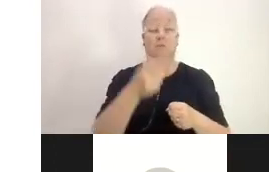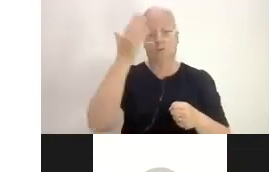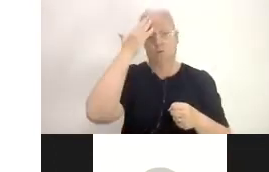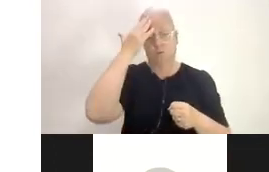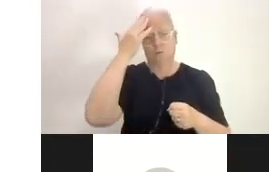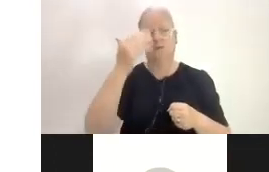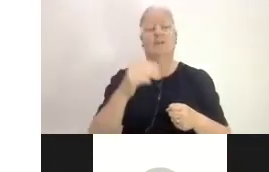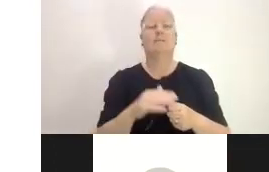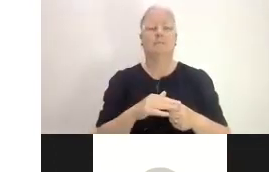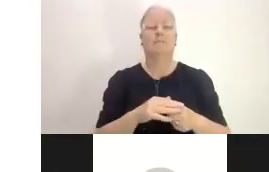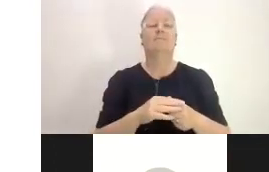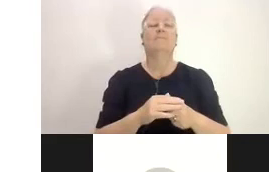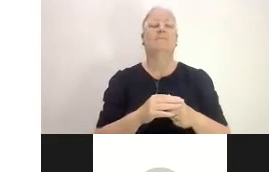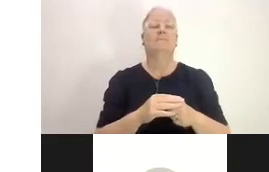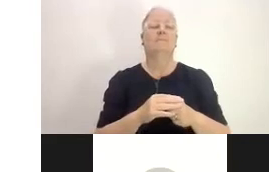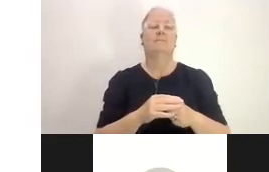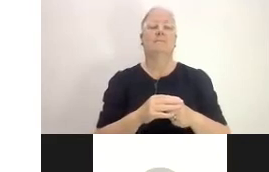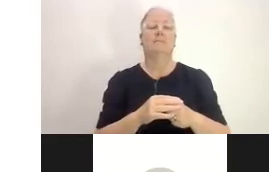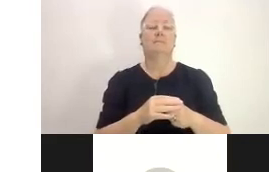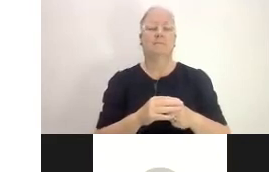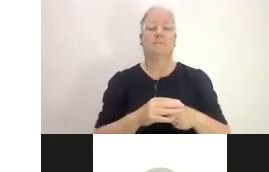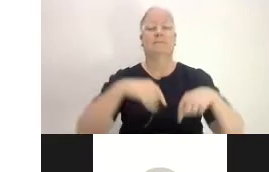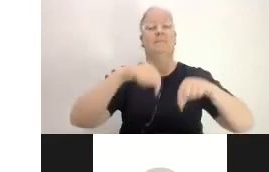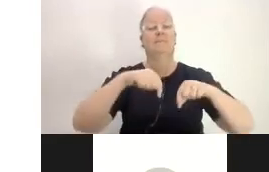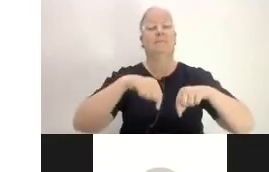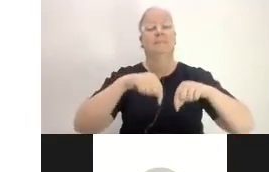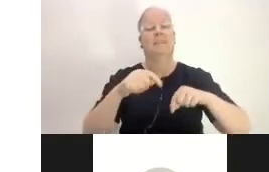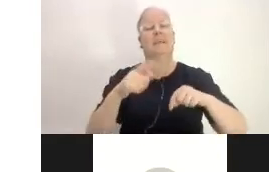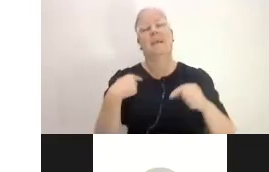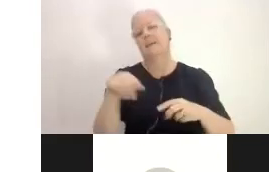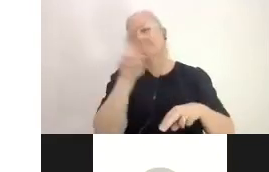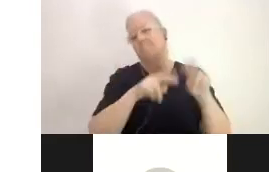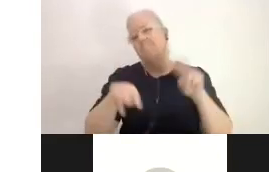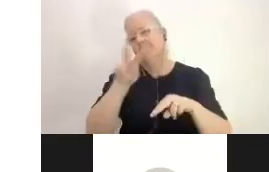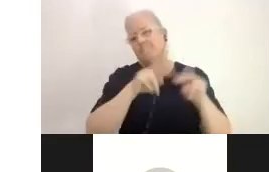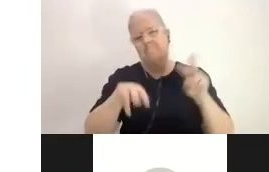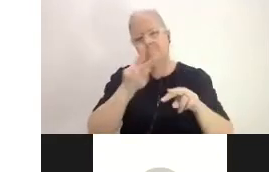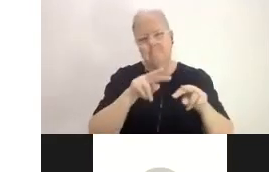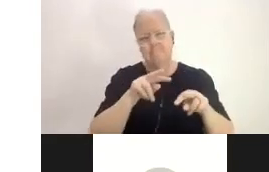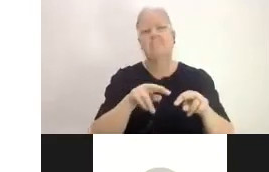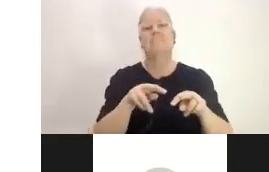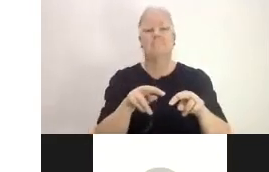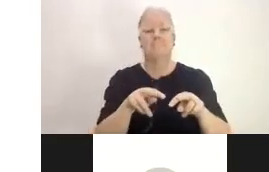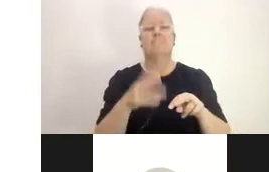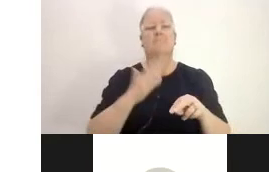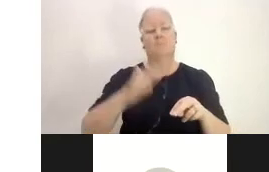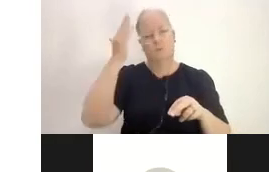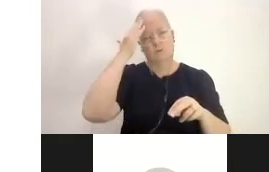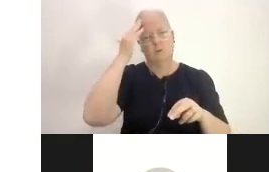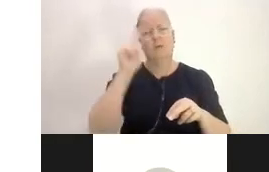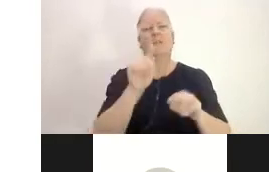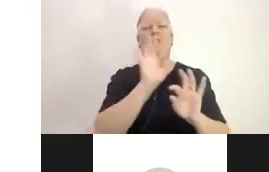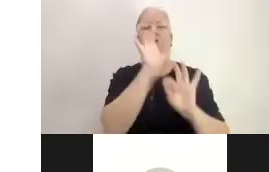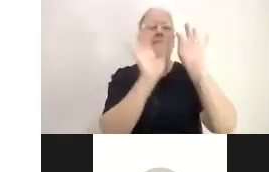conduct the survey this year, both government and countries. We still face the low response rate of the survey, which